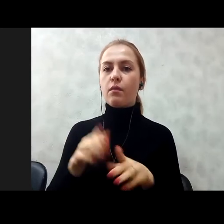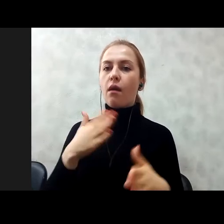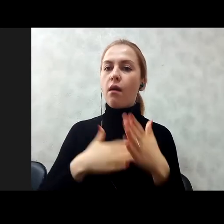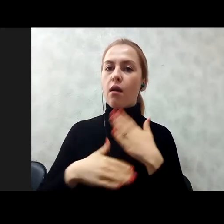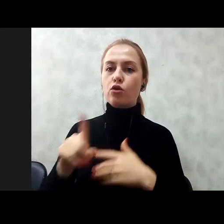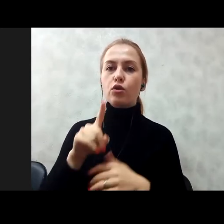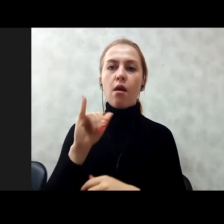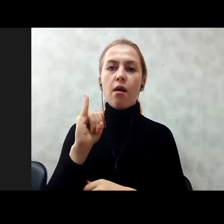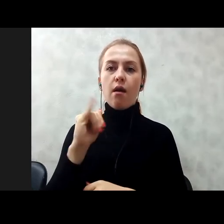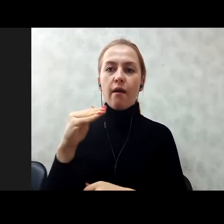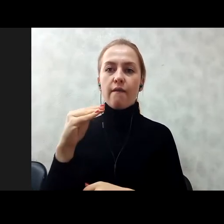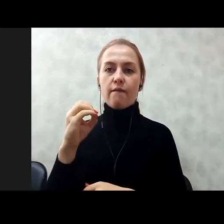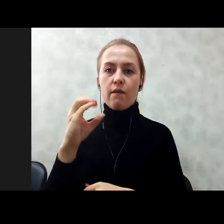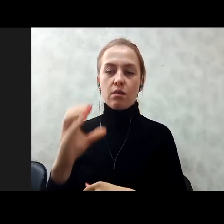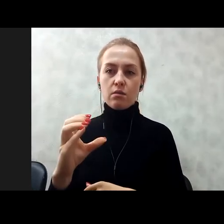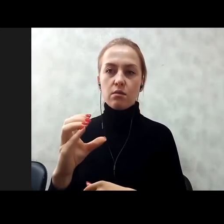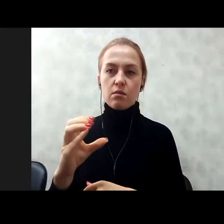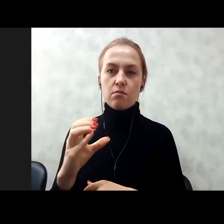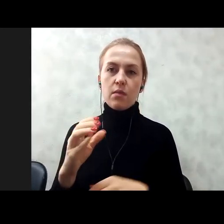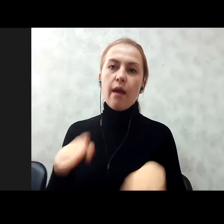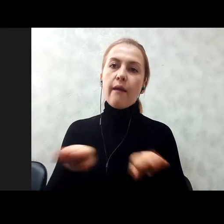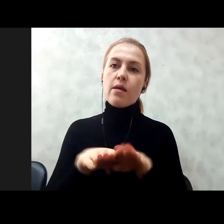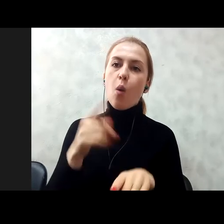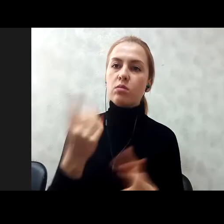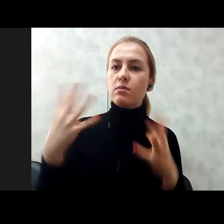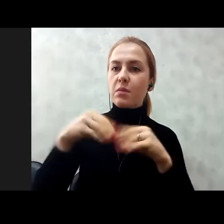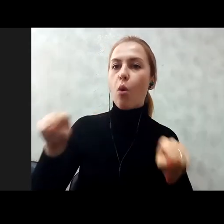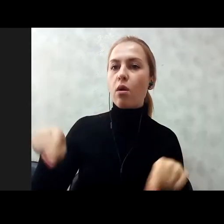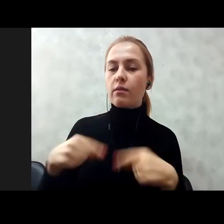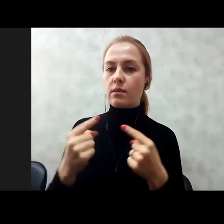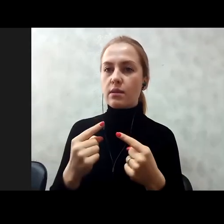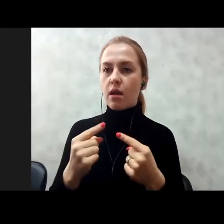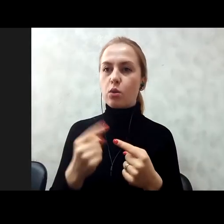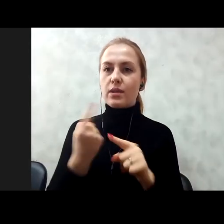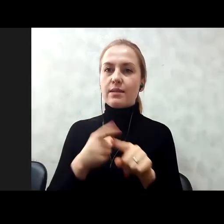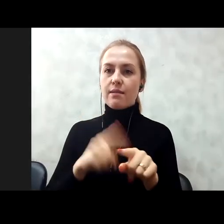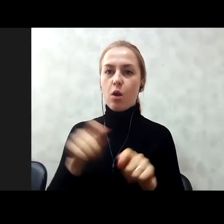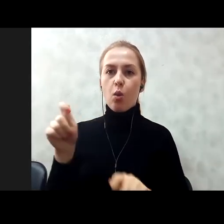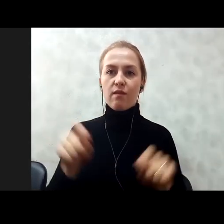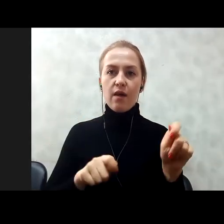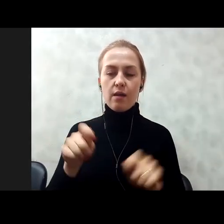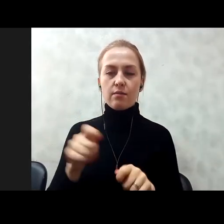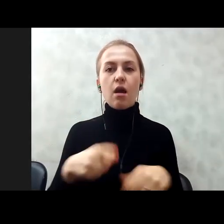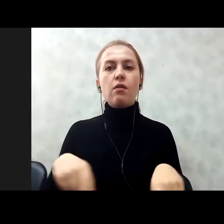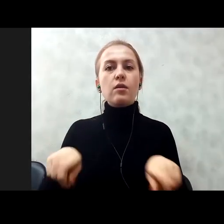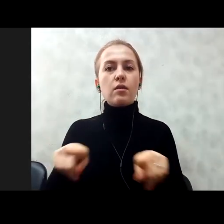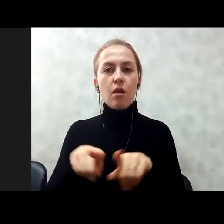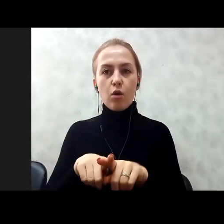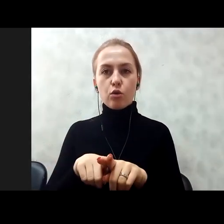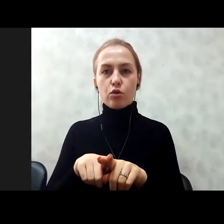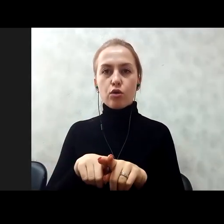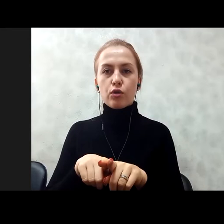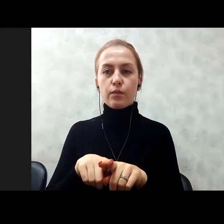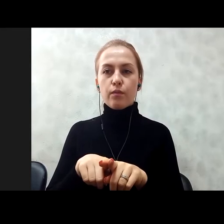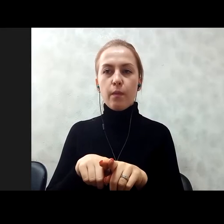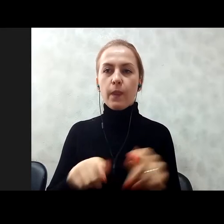conference will also receive the documents in due course. It goes for the report that you have done on